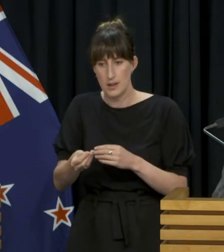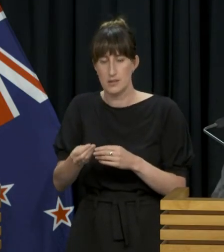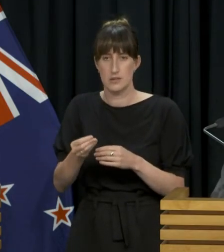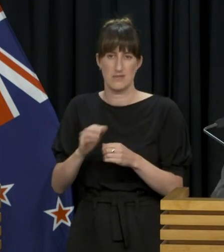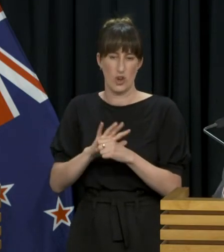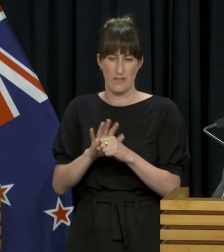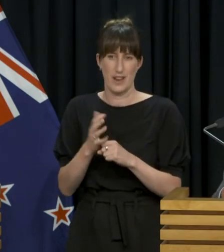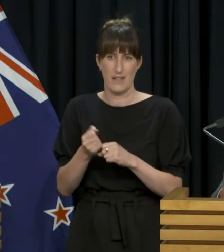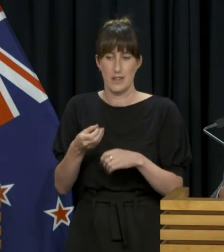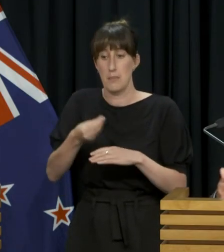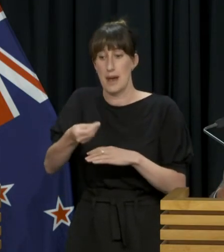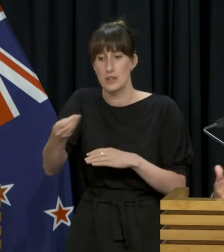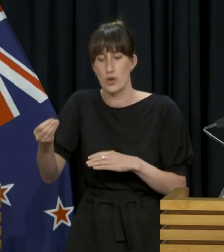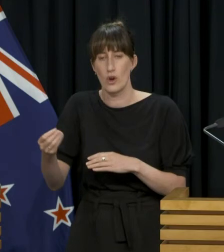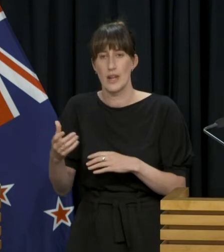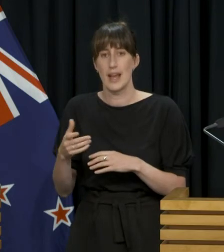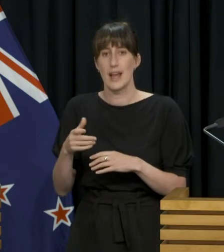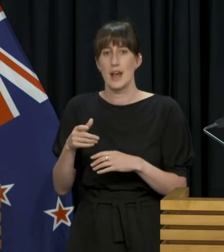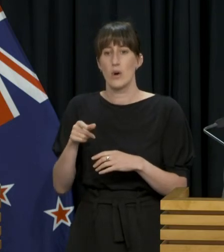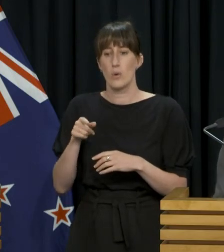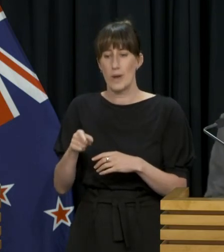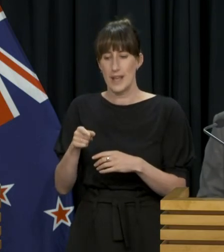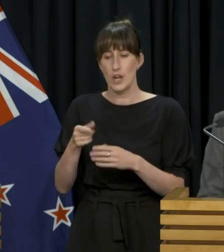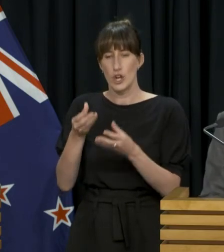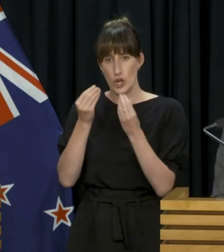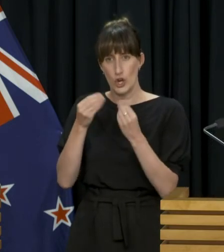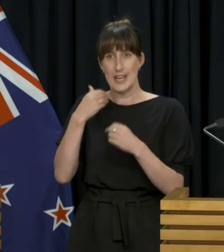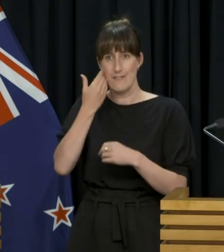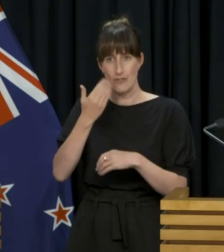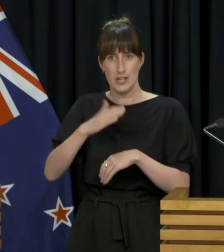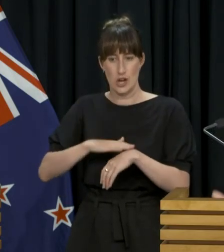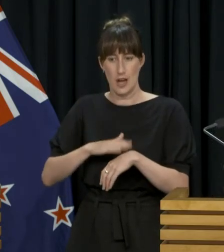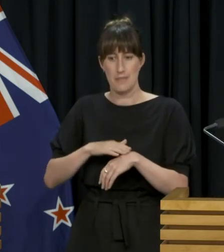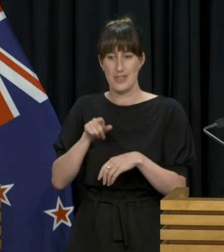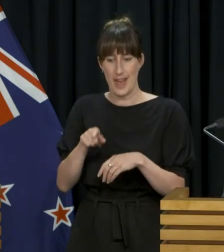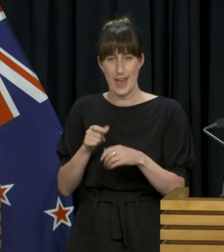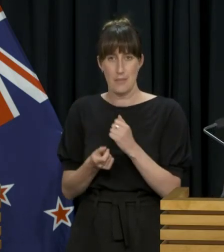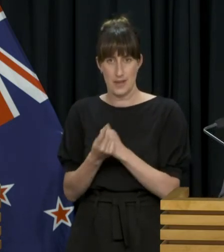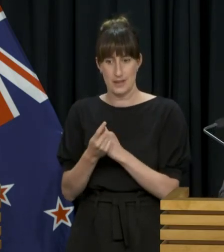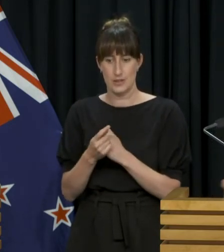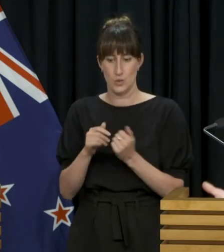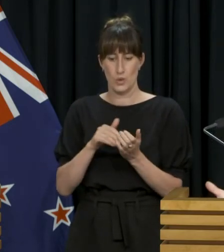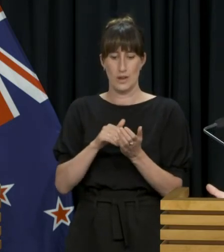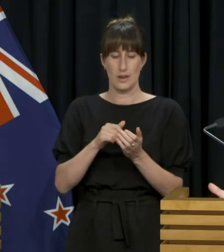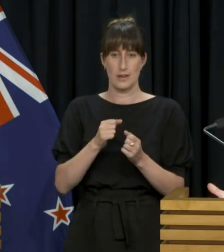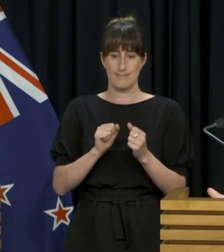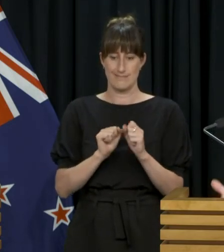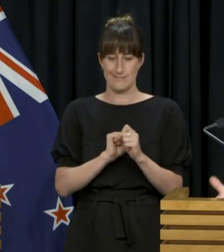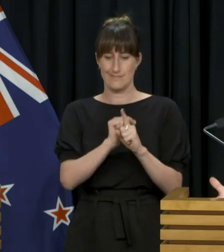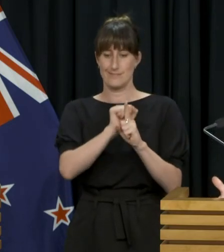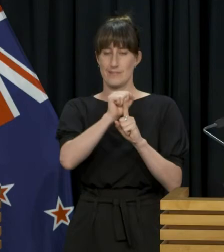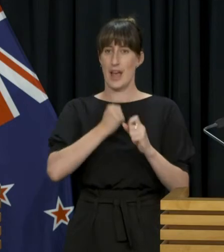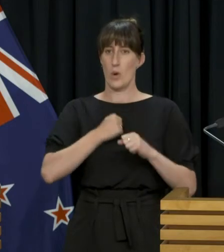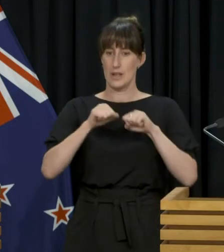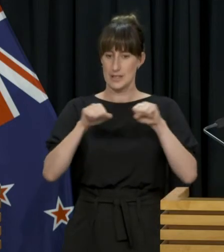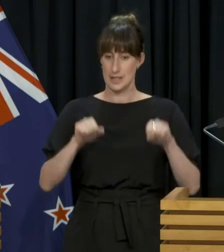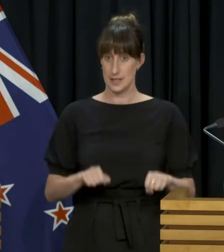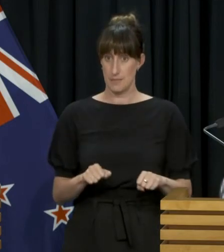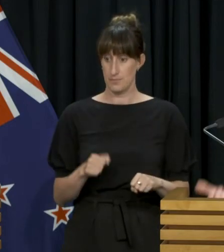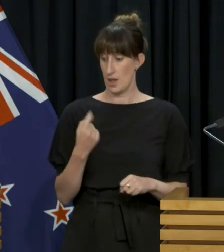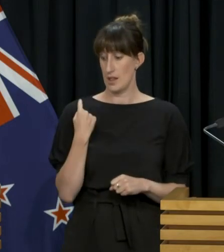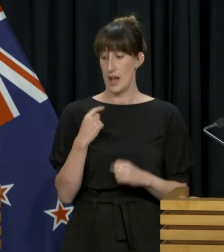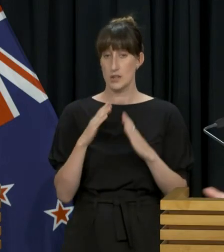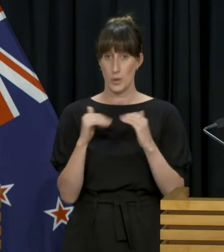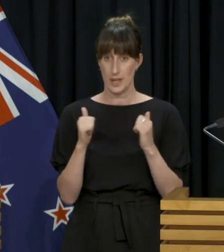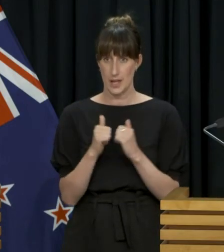it has helped to continue to improve our contact tracing system. We stood up a lot of people over the weekend ready to